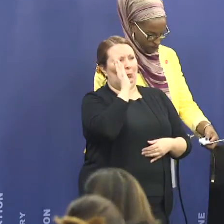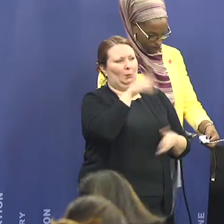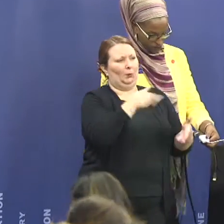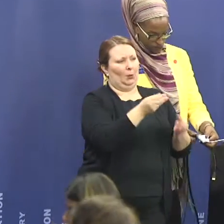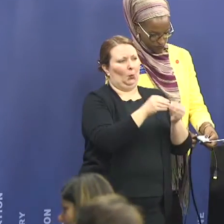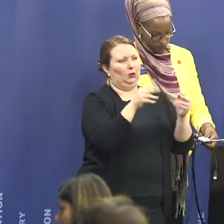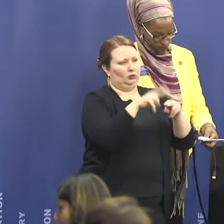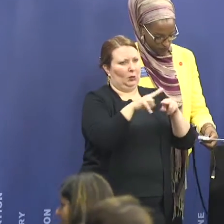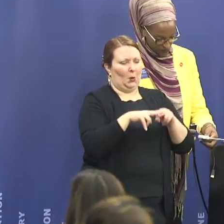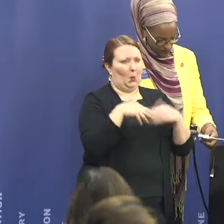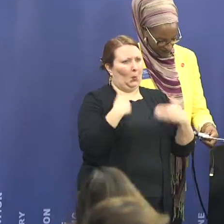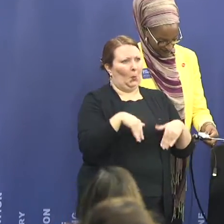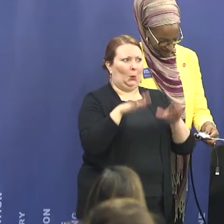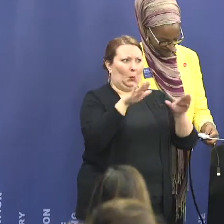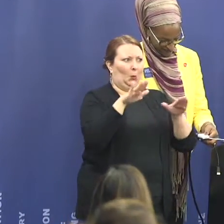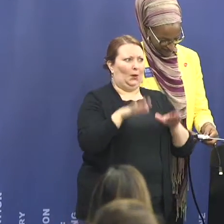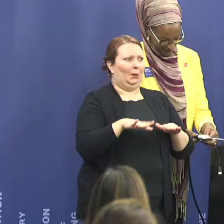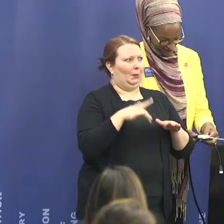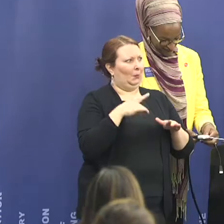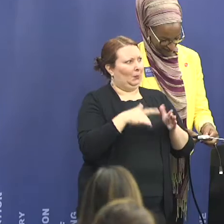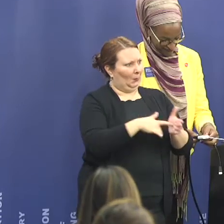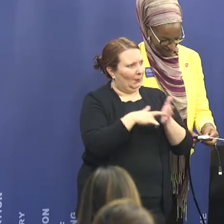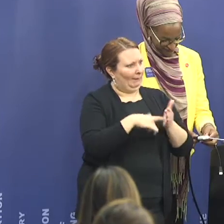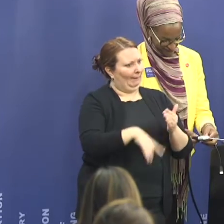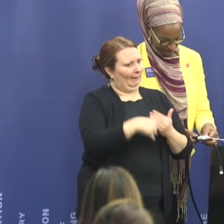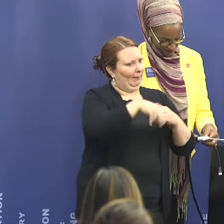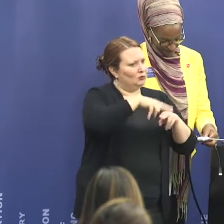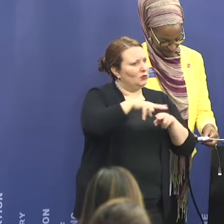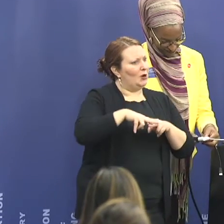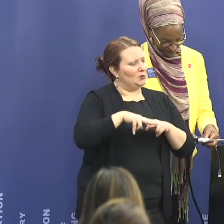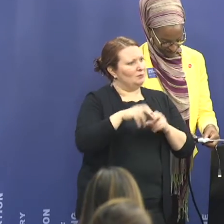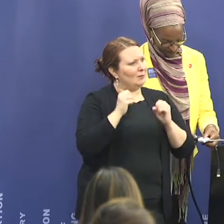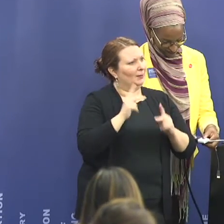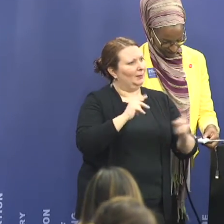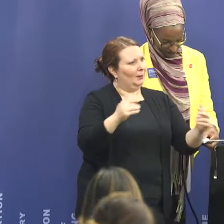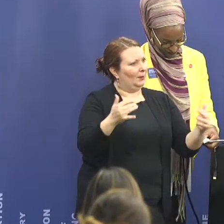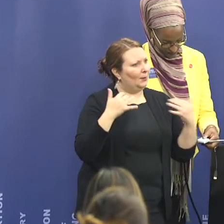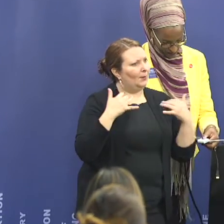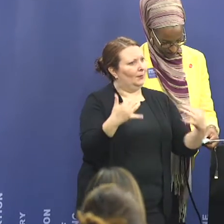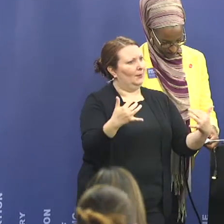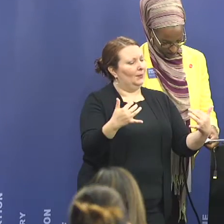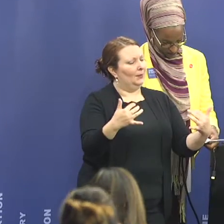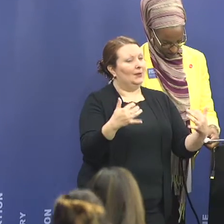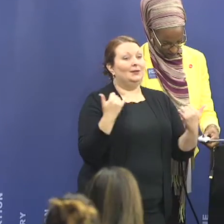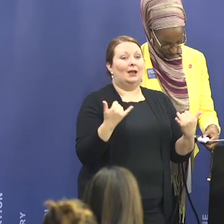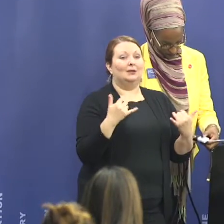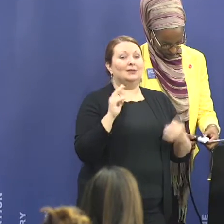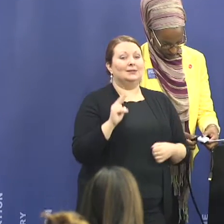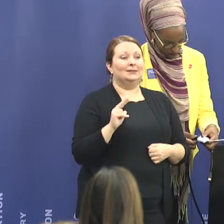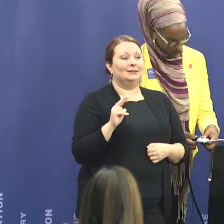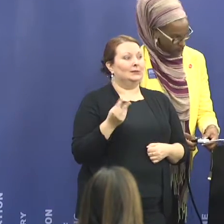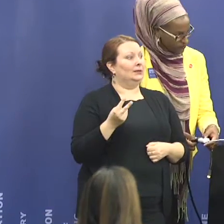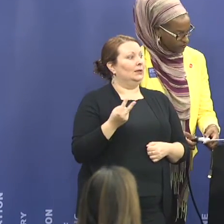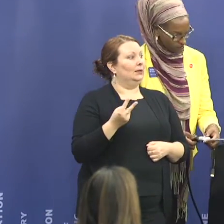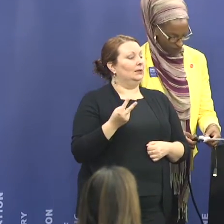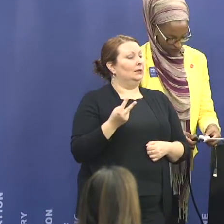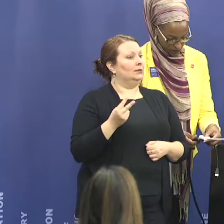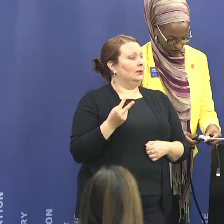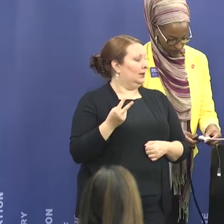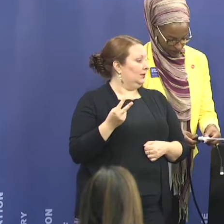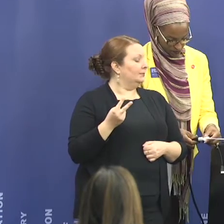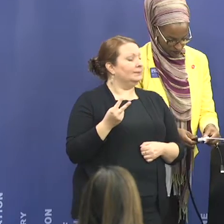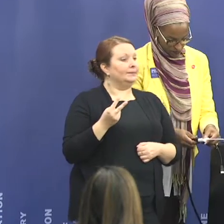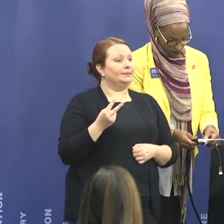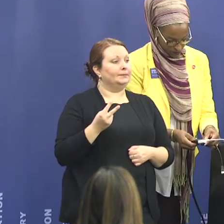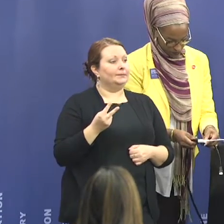nothing better than an overflow crowd as far as I'm concerned. So this is the second campus conversation